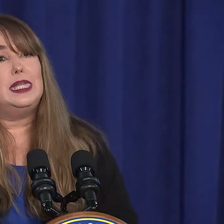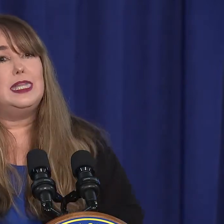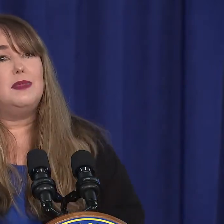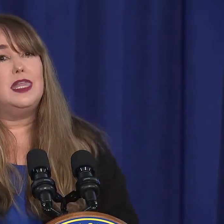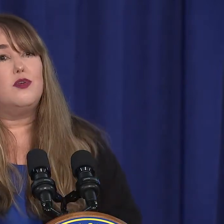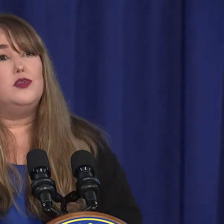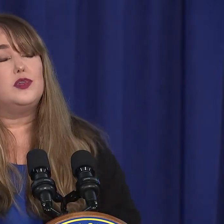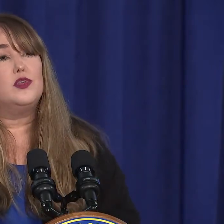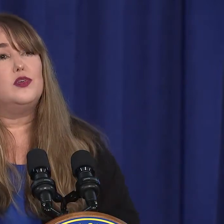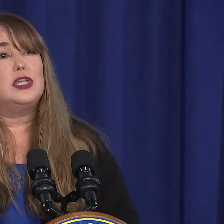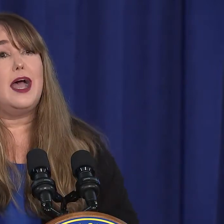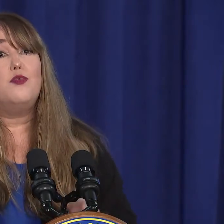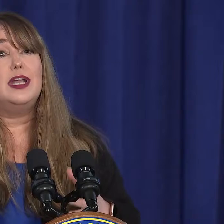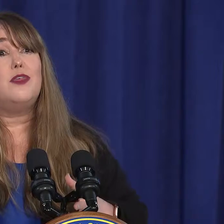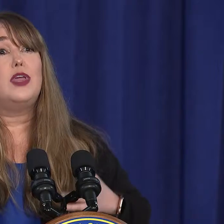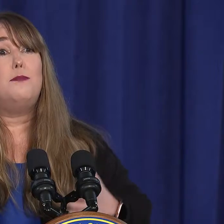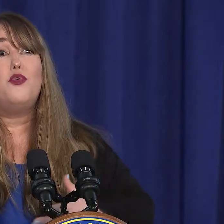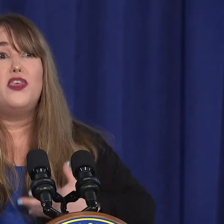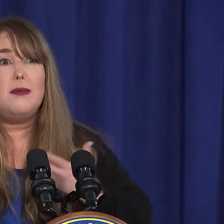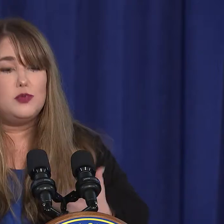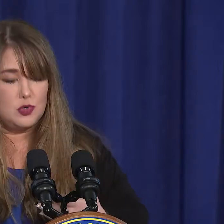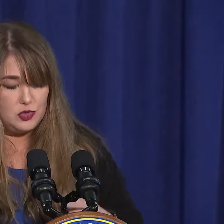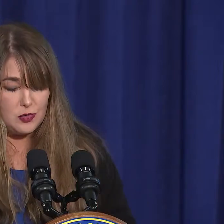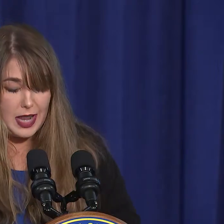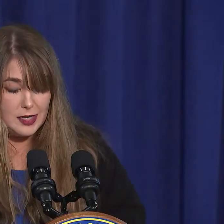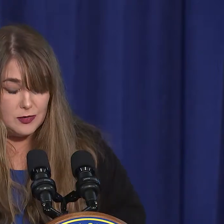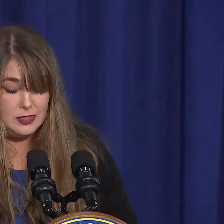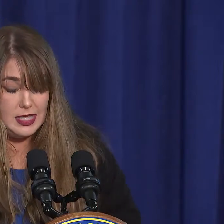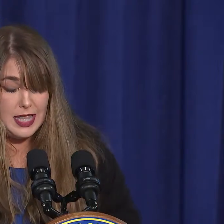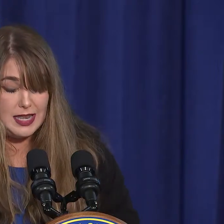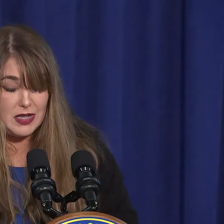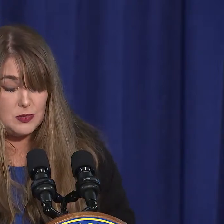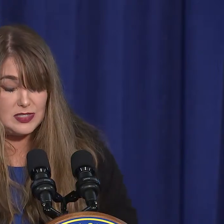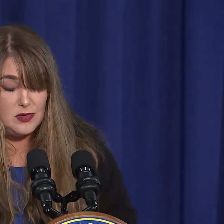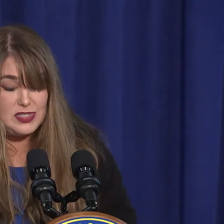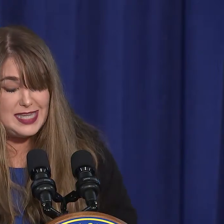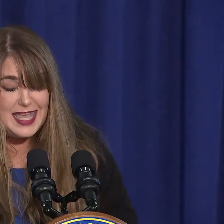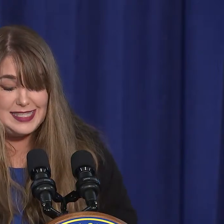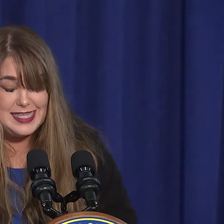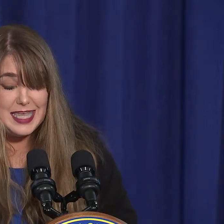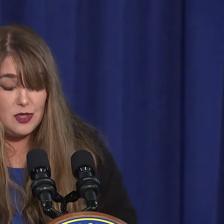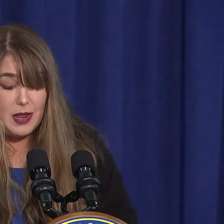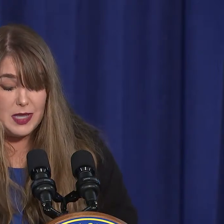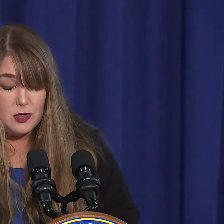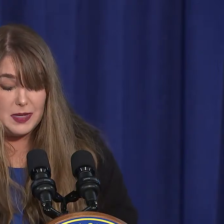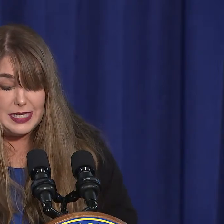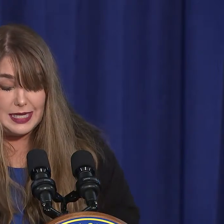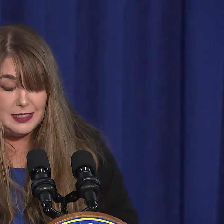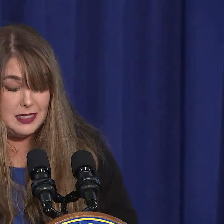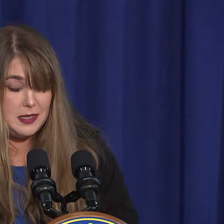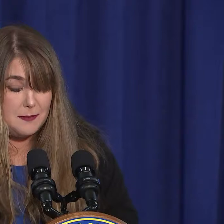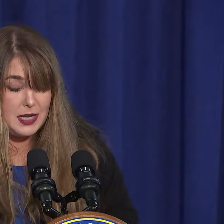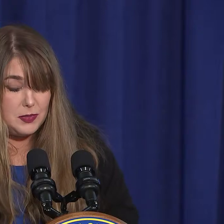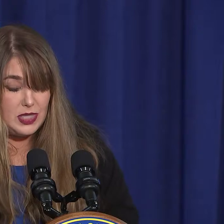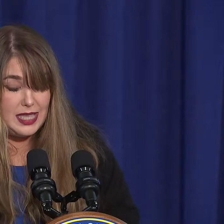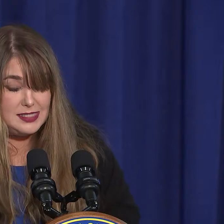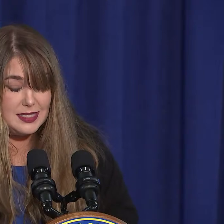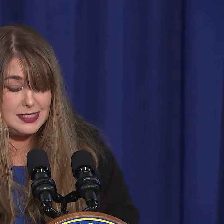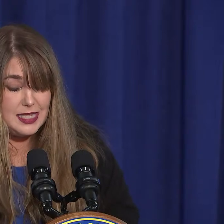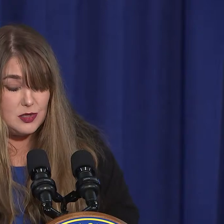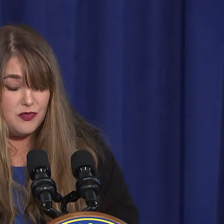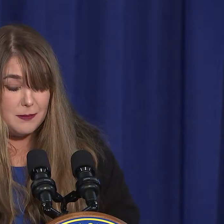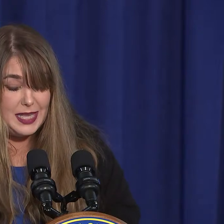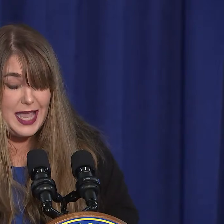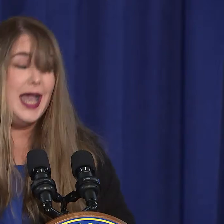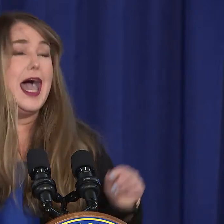queda permanentemente con nosotros a un grado que podemos controlarlo. La vacunación sigue siendo la mejor manera para